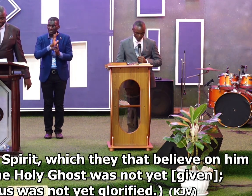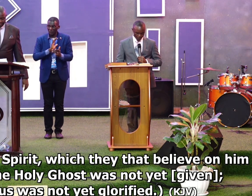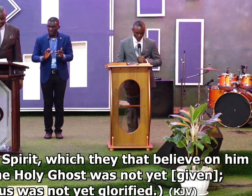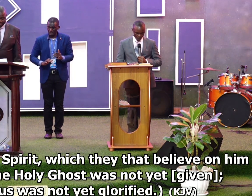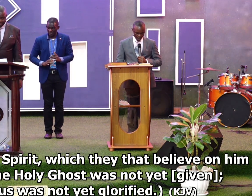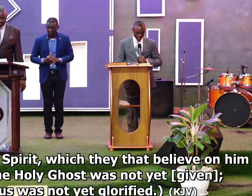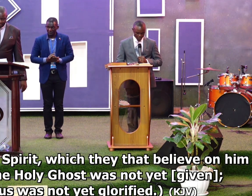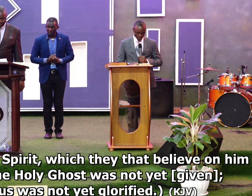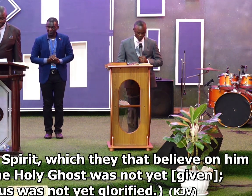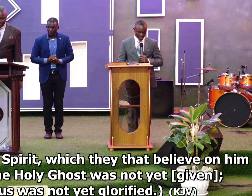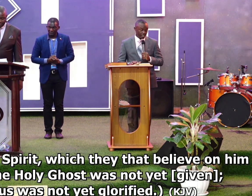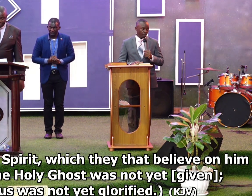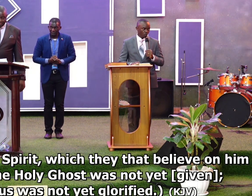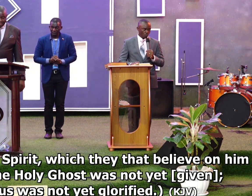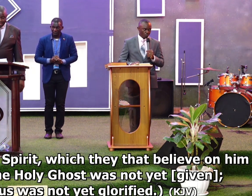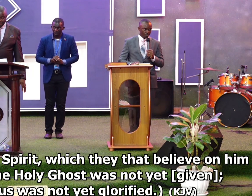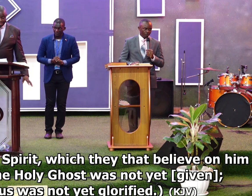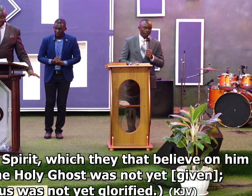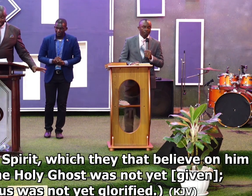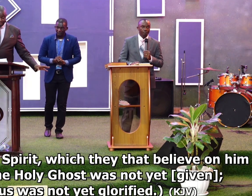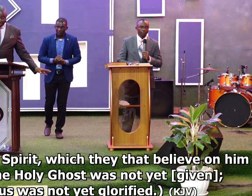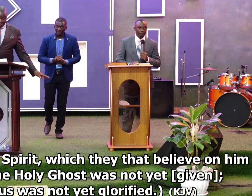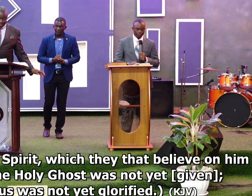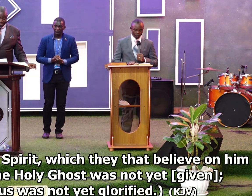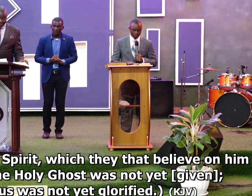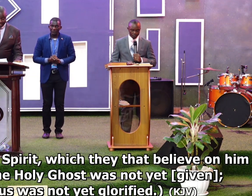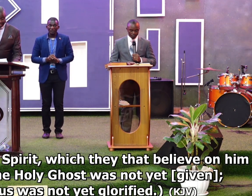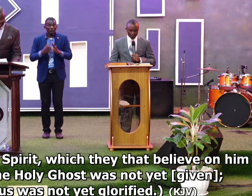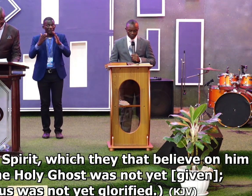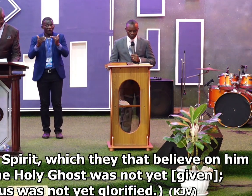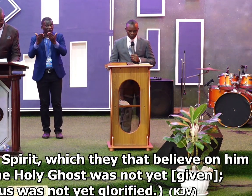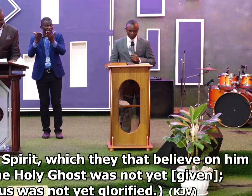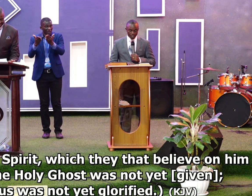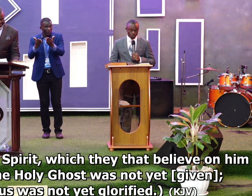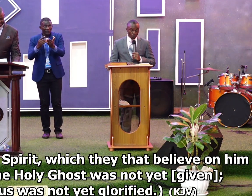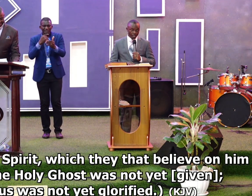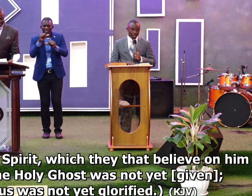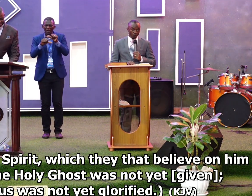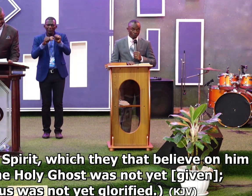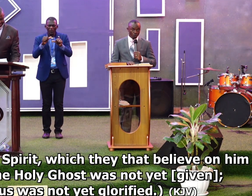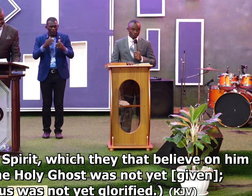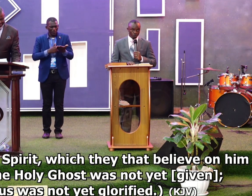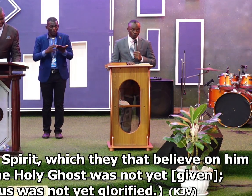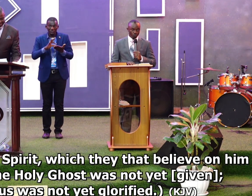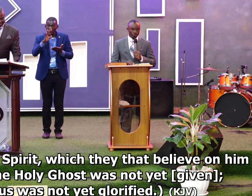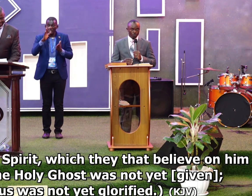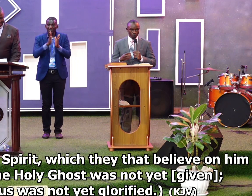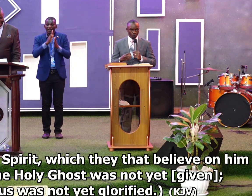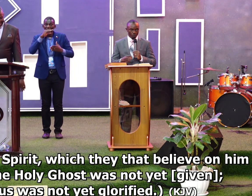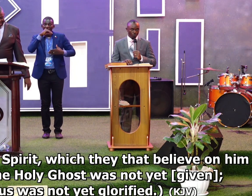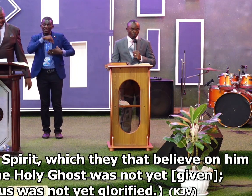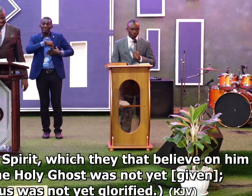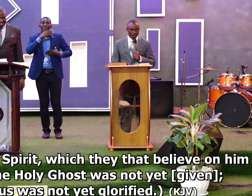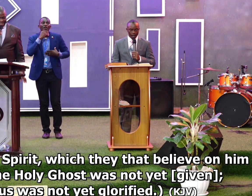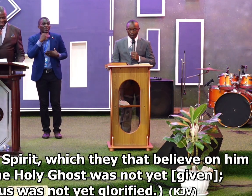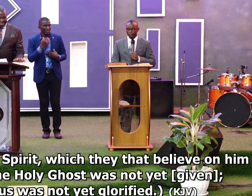kugabibwa, kubanga Yesu yali tannaba kugulumizibwa. He's talking about the Holy Spirit and the inner man. Twogera ku mwoyo omutukuvu n'omuntu